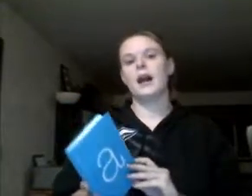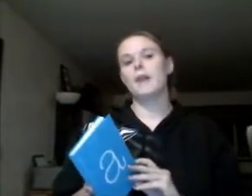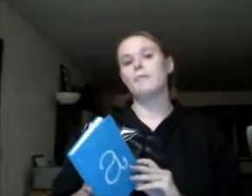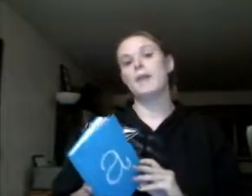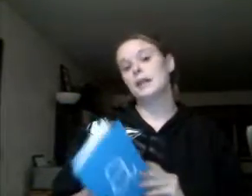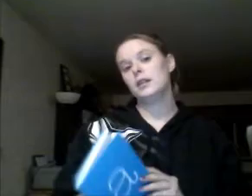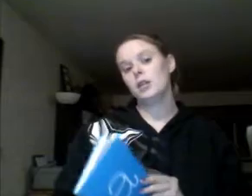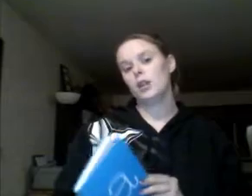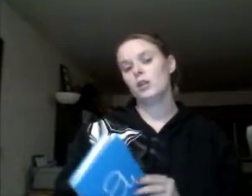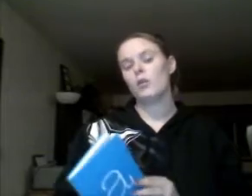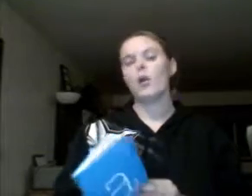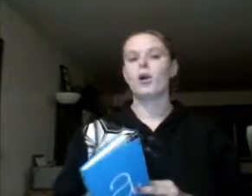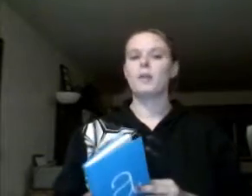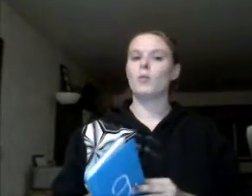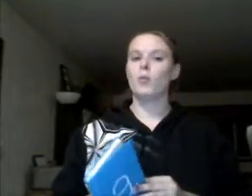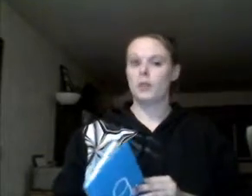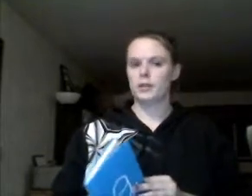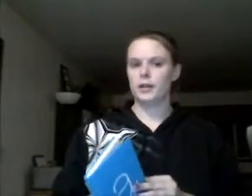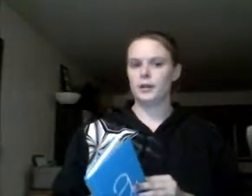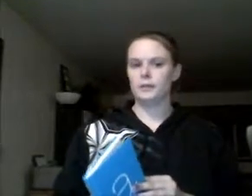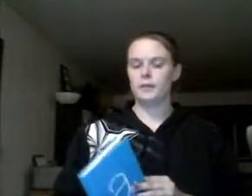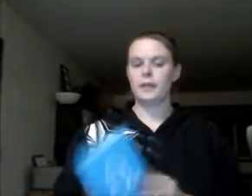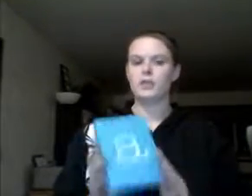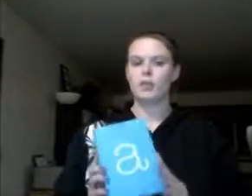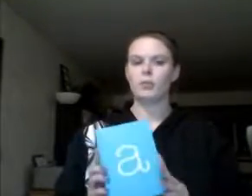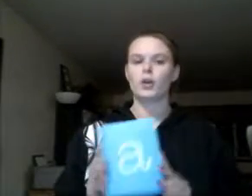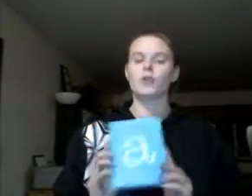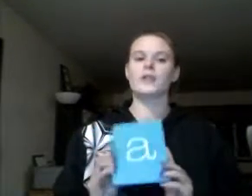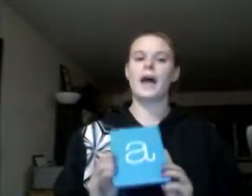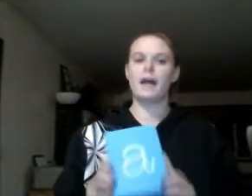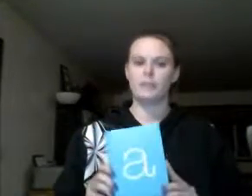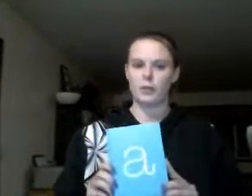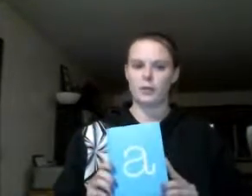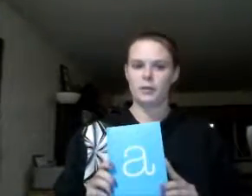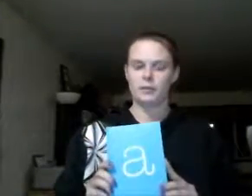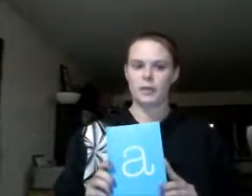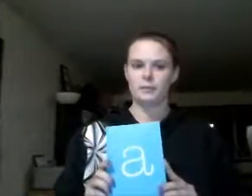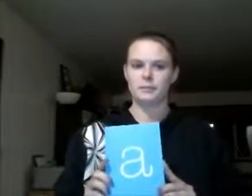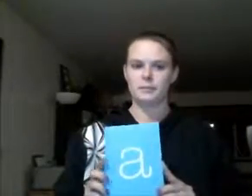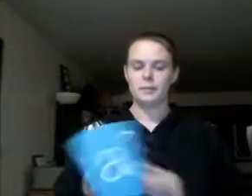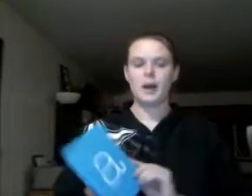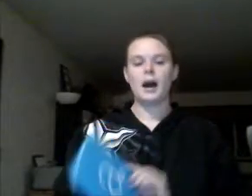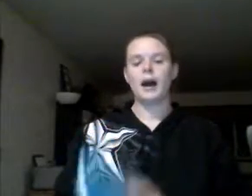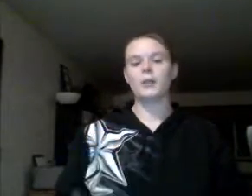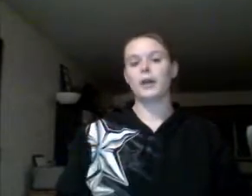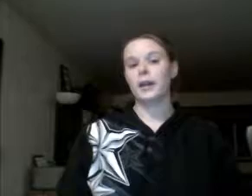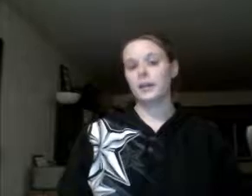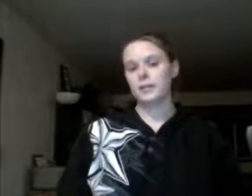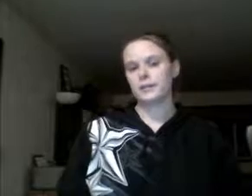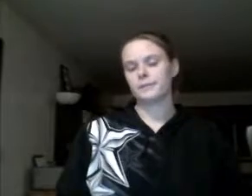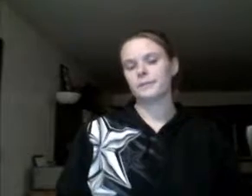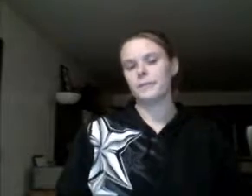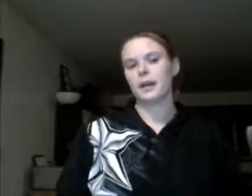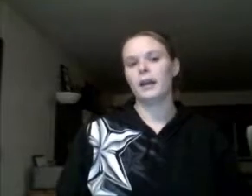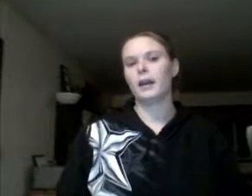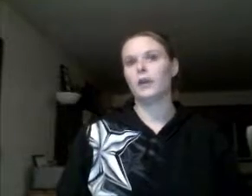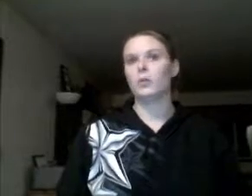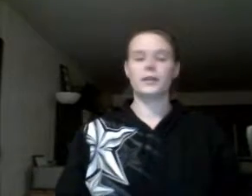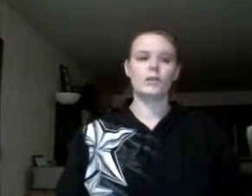may need to know or I may want to know. This notebook goes everywhere with me. I run errands, and while at the